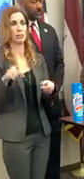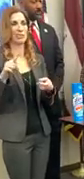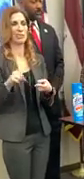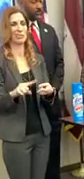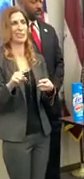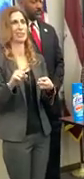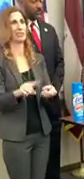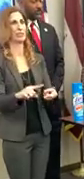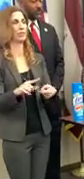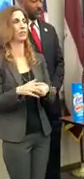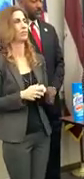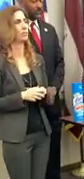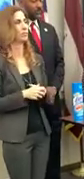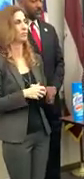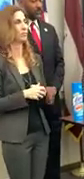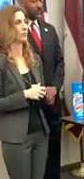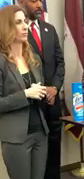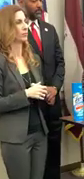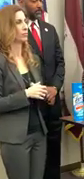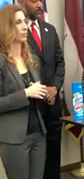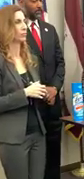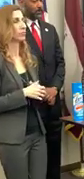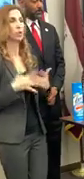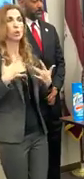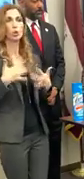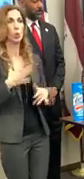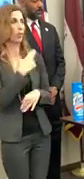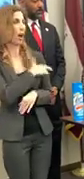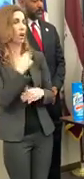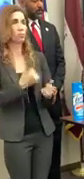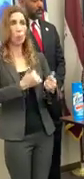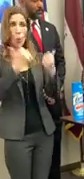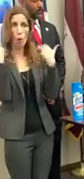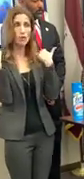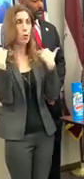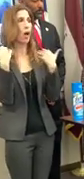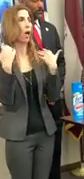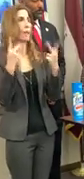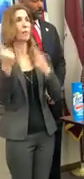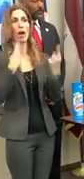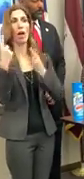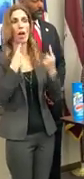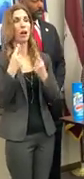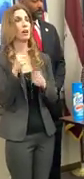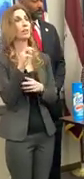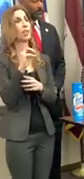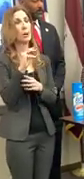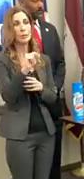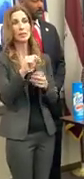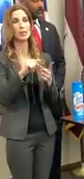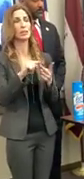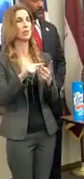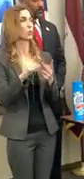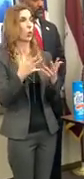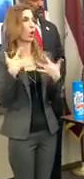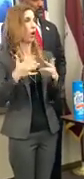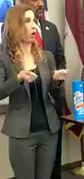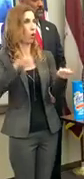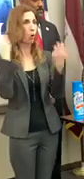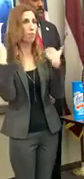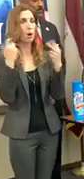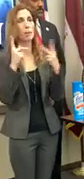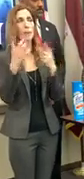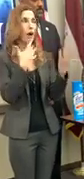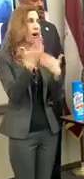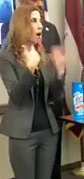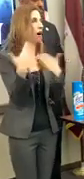possible. We want to not overwhelm our hospitals. We don't want to overwhelm our EMS and first responders. So the